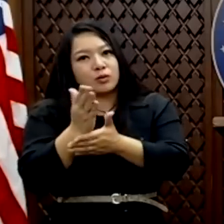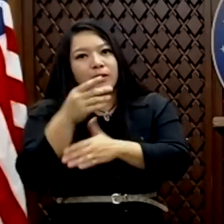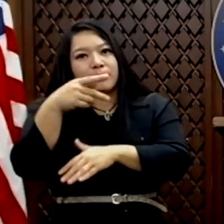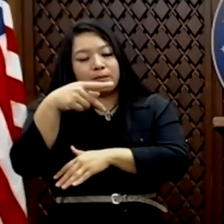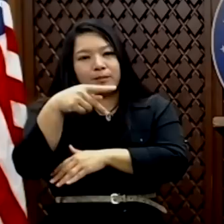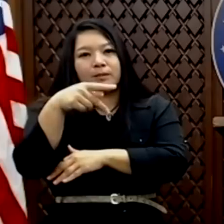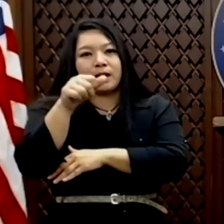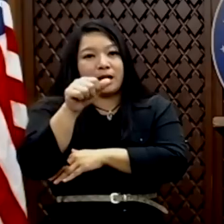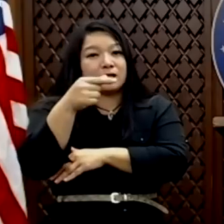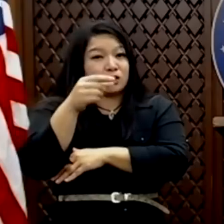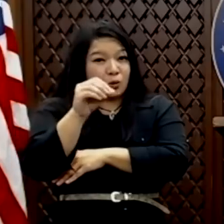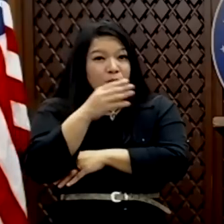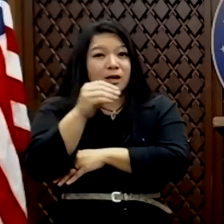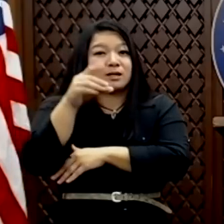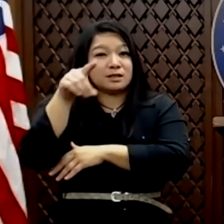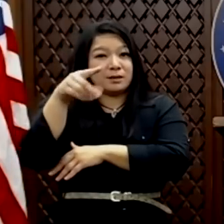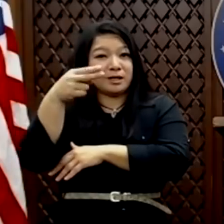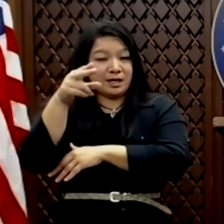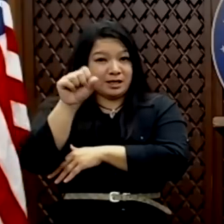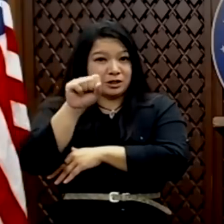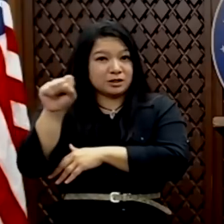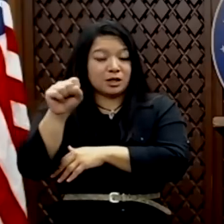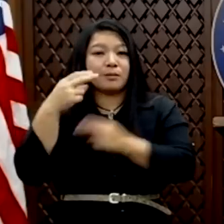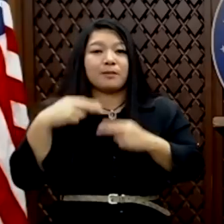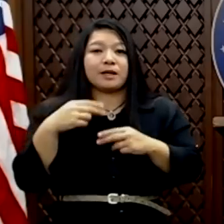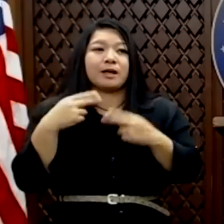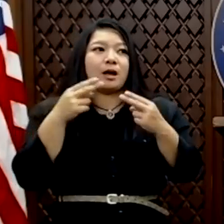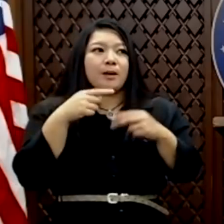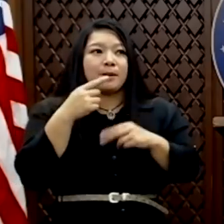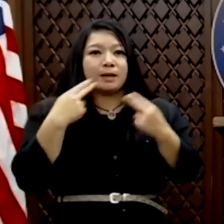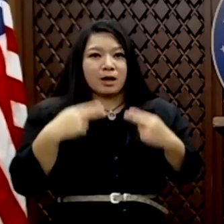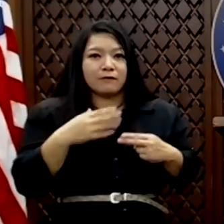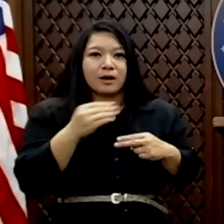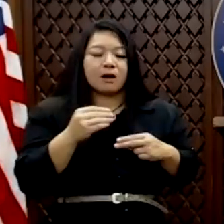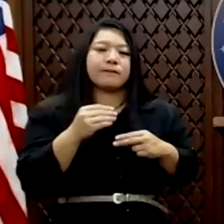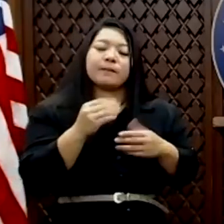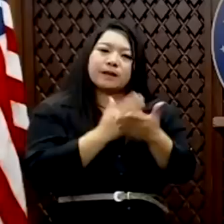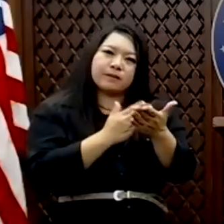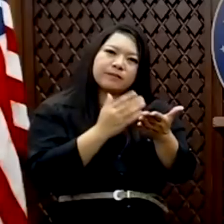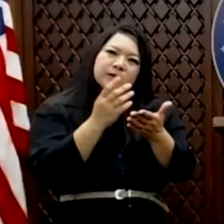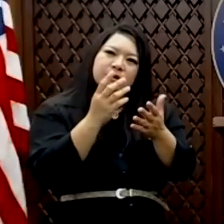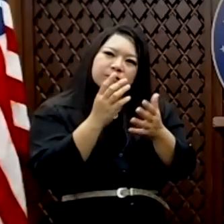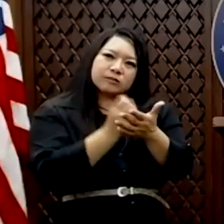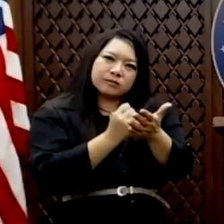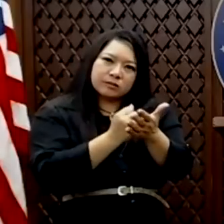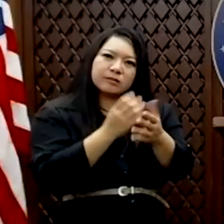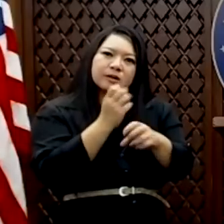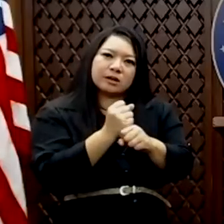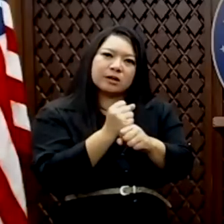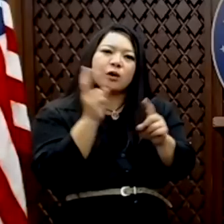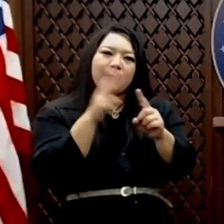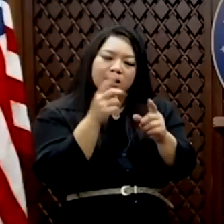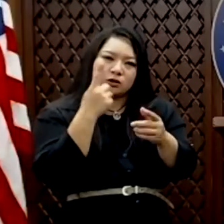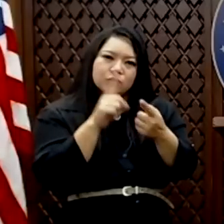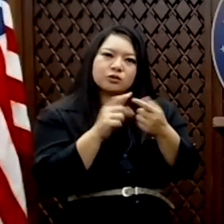and DPHSS collaboration. And then those logistics lessons that we're learning will certainly be applied